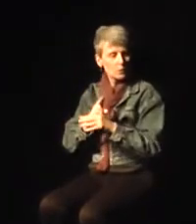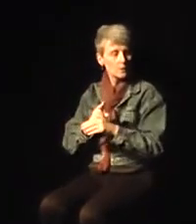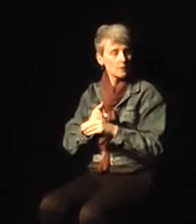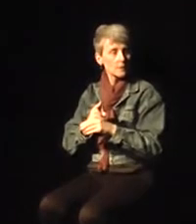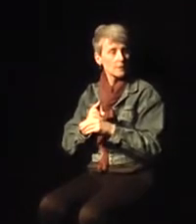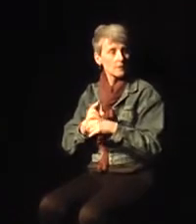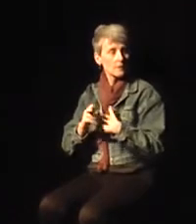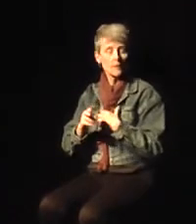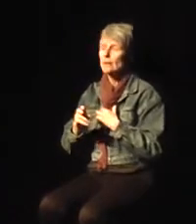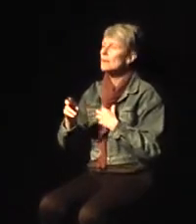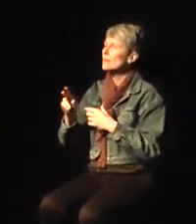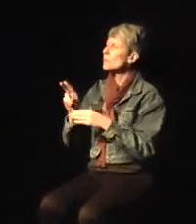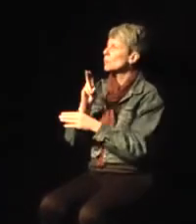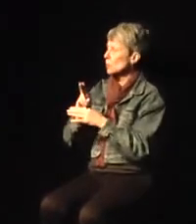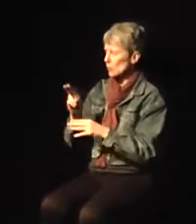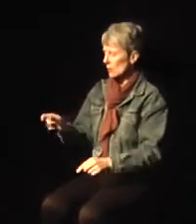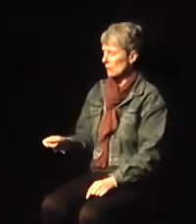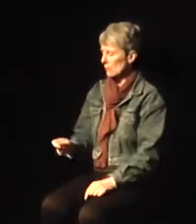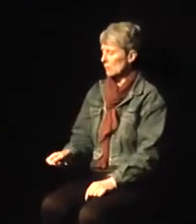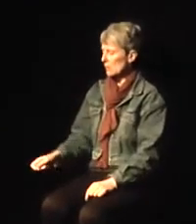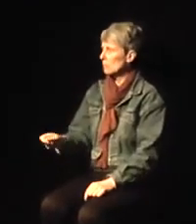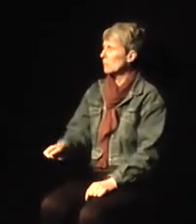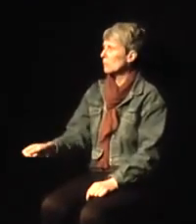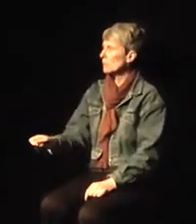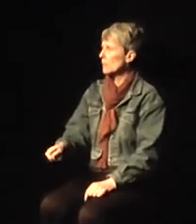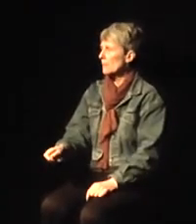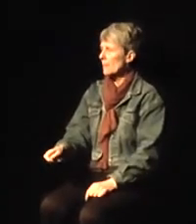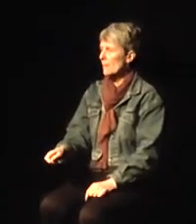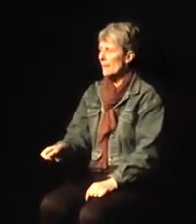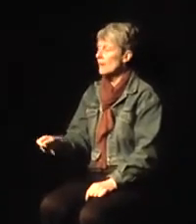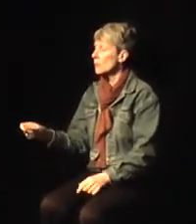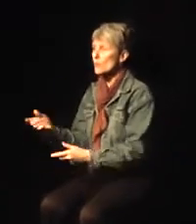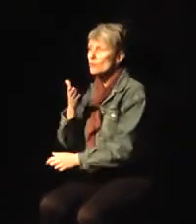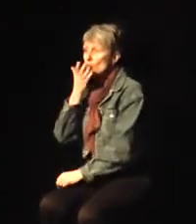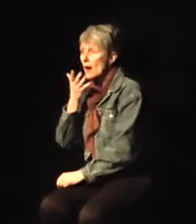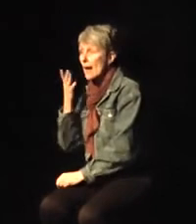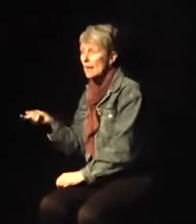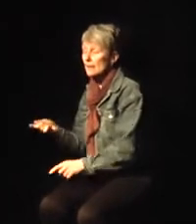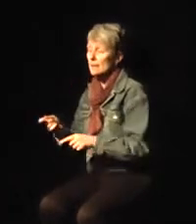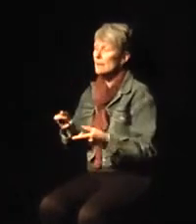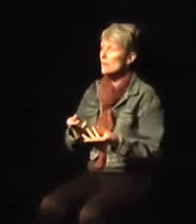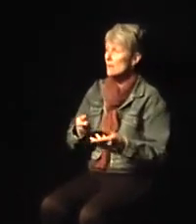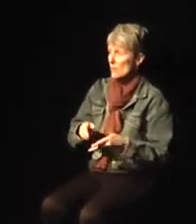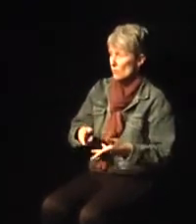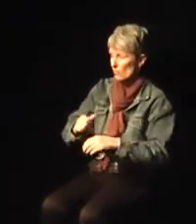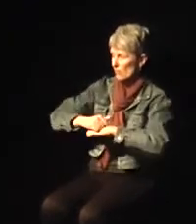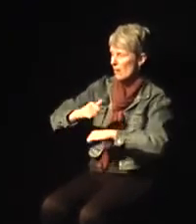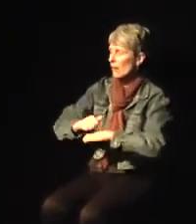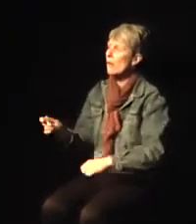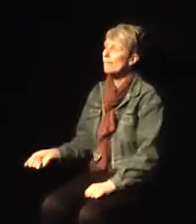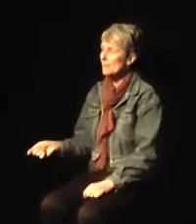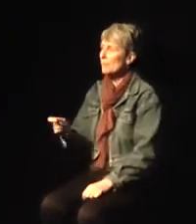me is called trailing, where I tap the cane on the walkway, and I tap the cane on the grass. Tap the cane on the walkway, tap the cane on the grass. A